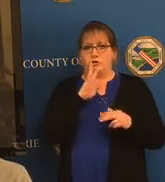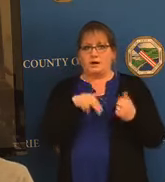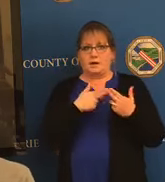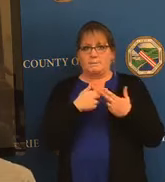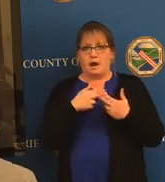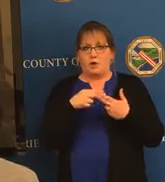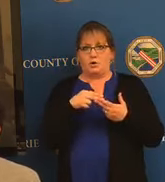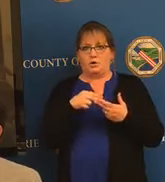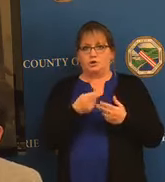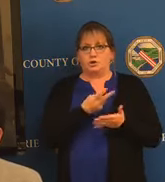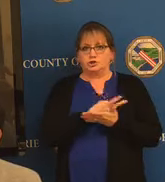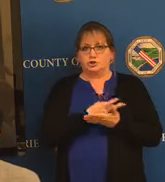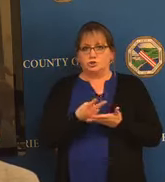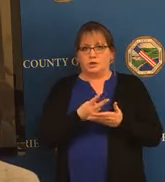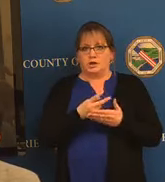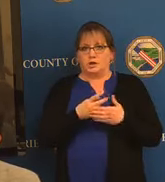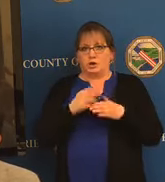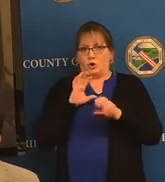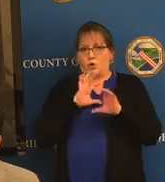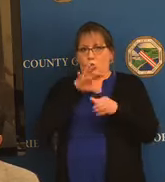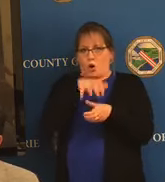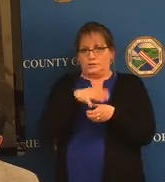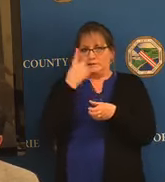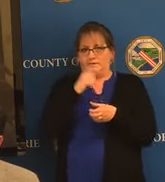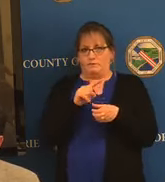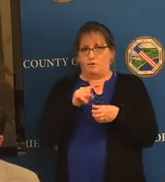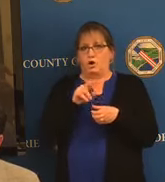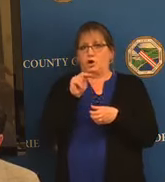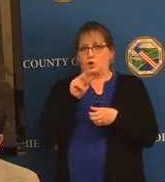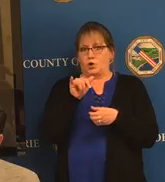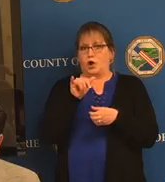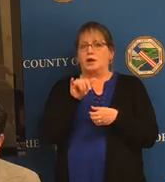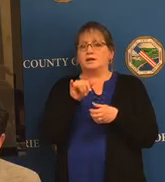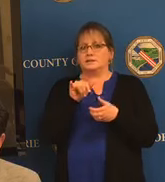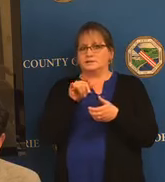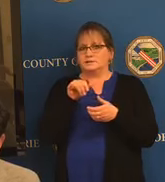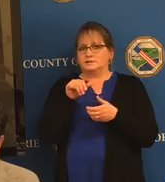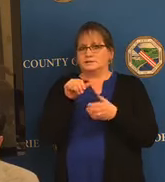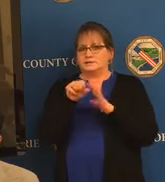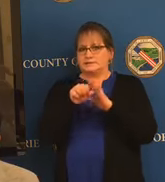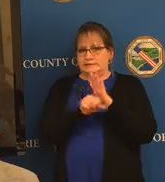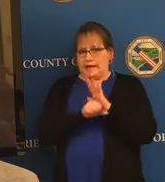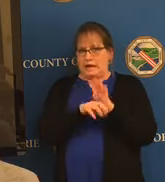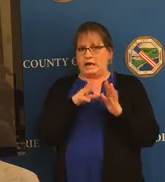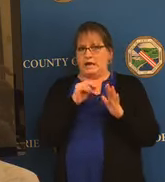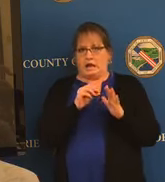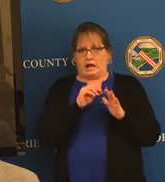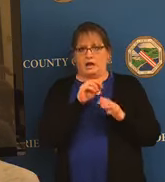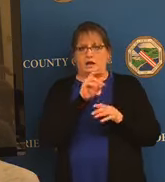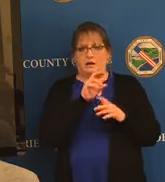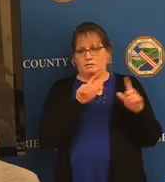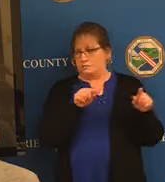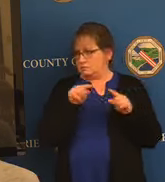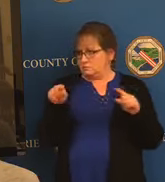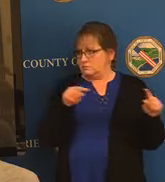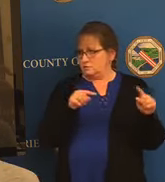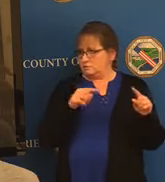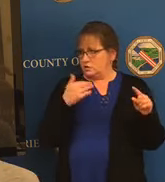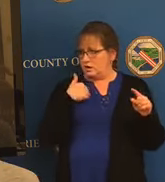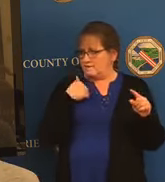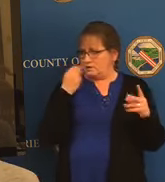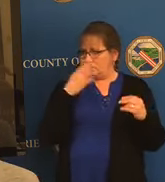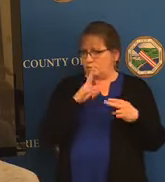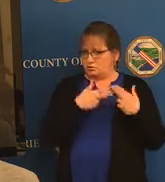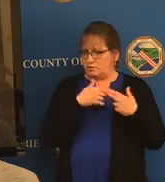New York State, parts of New Jersey, and Connecticut. Would there be any effects on Erie County with this potential quarantine, or do you have any information